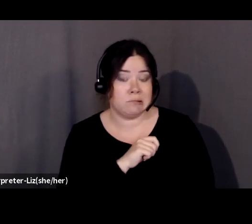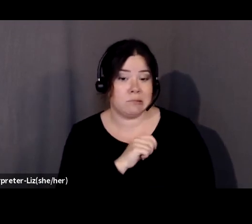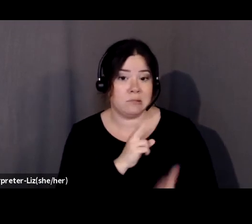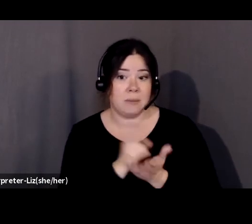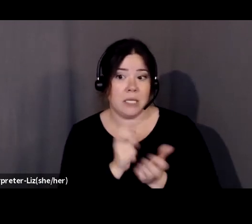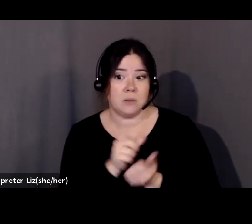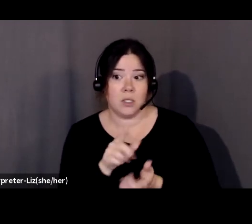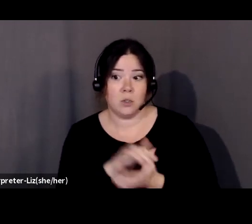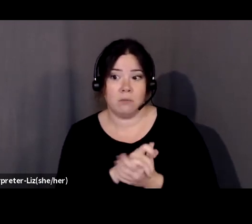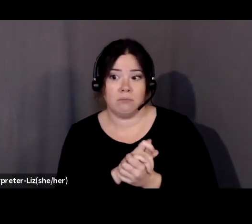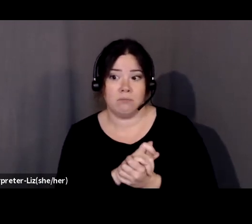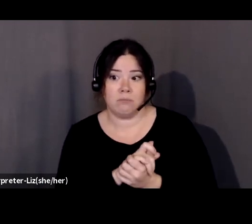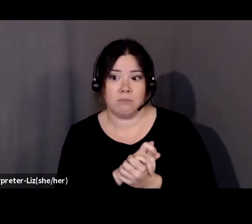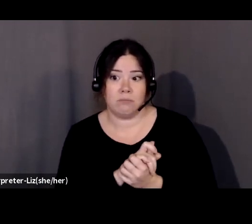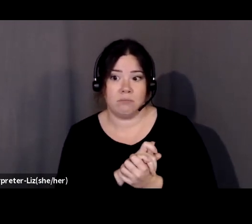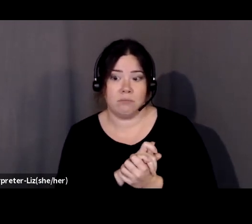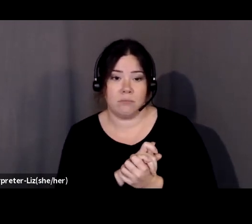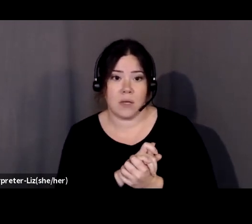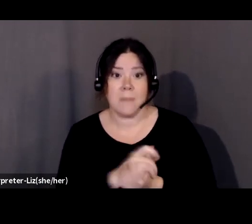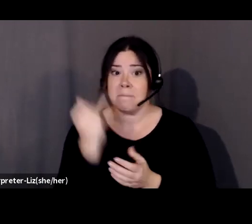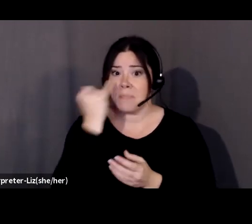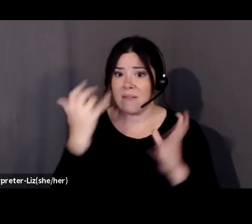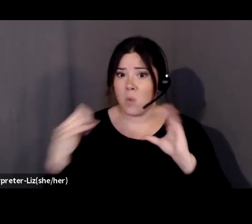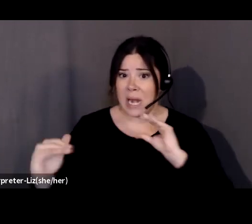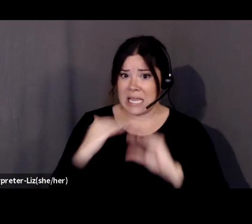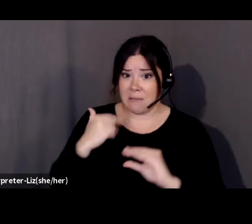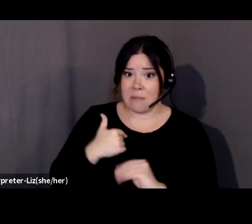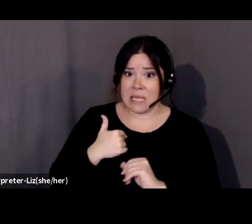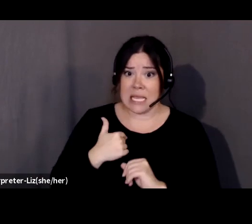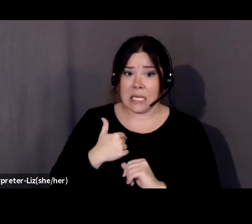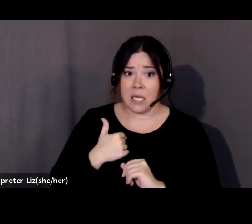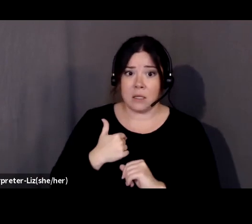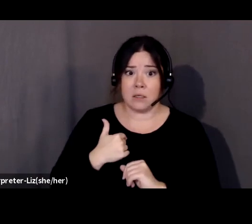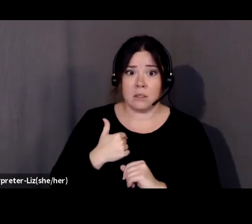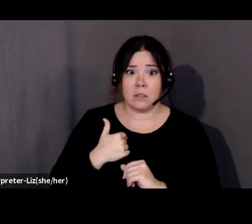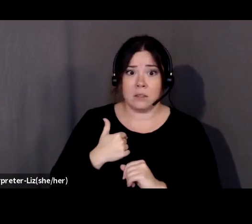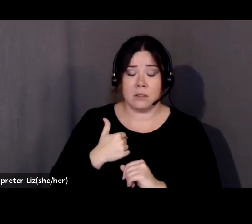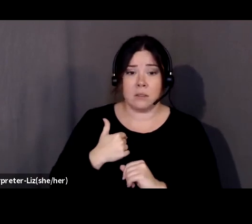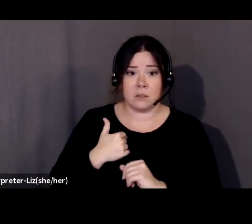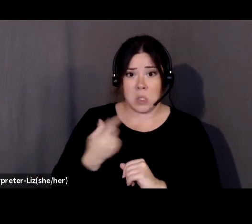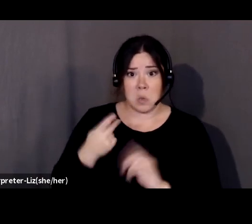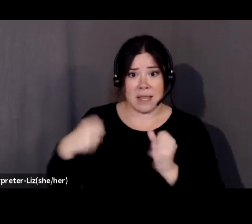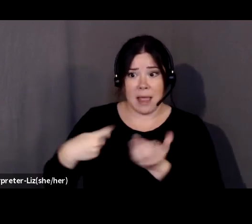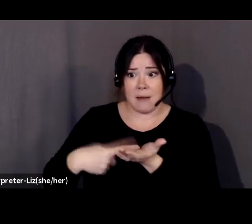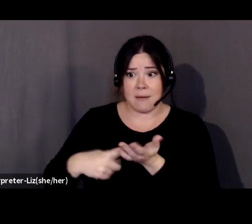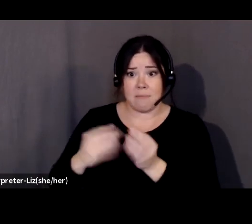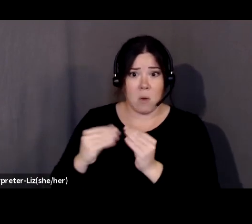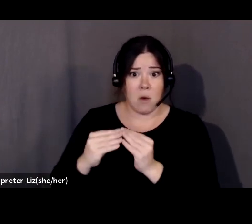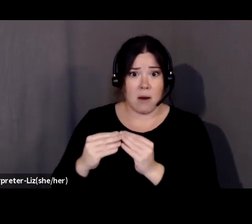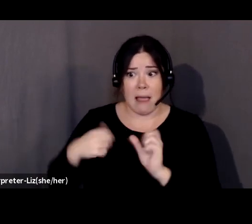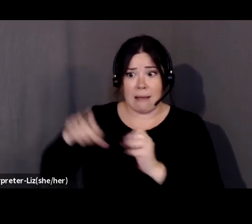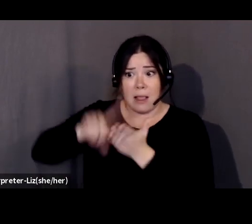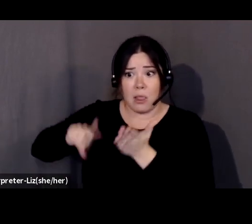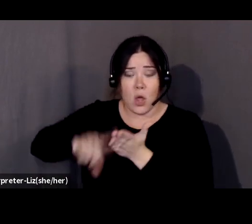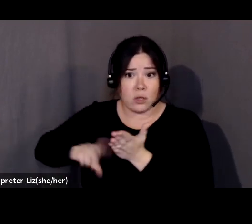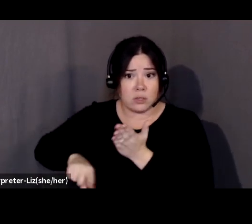you. If you want to email me and have a conversation more about that, I can look into that and